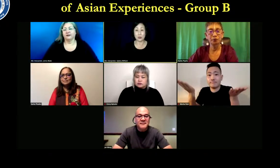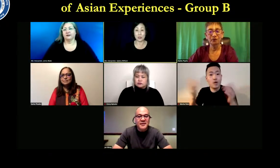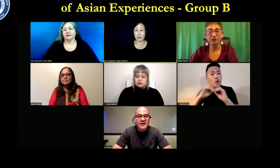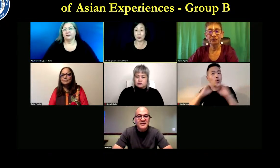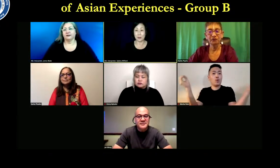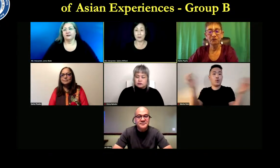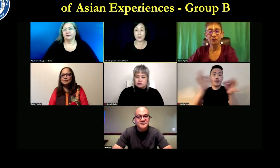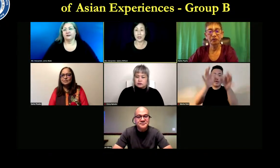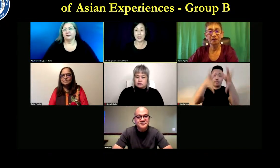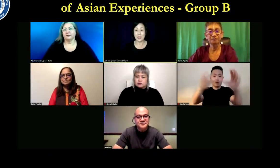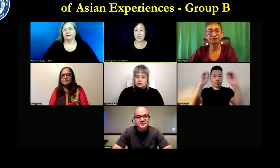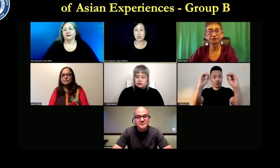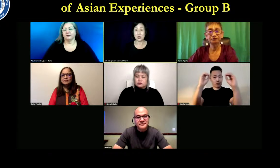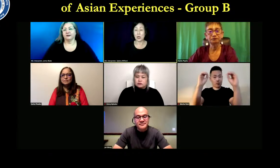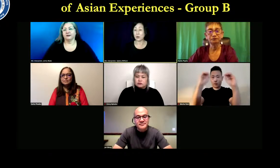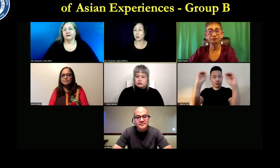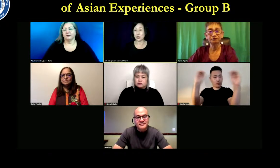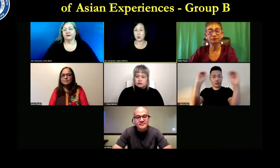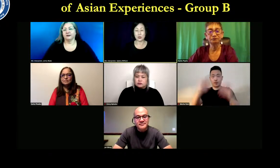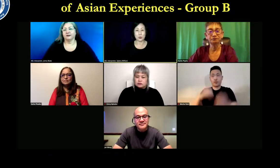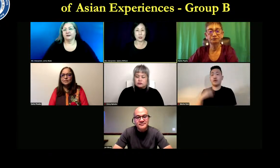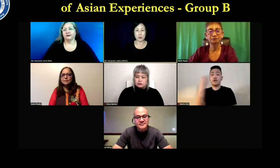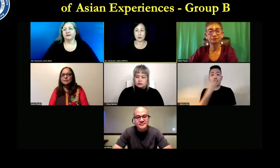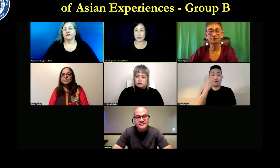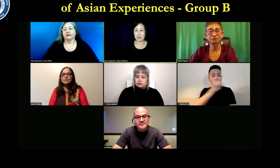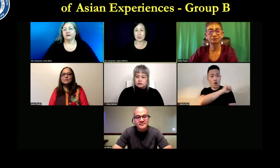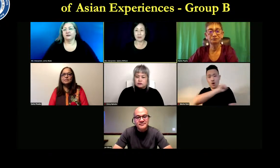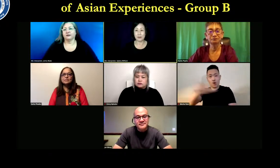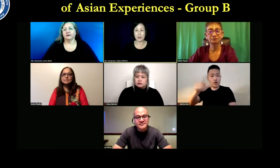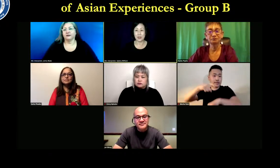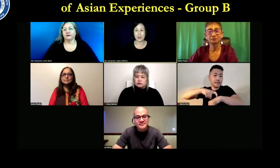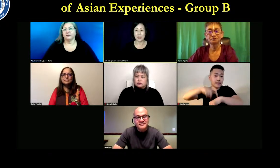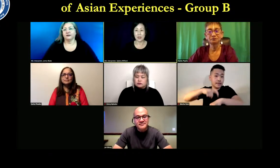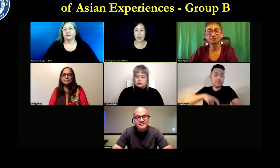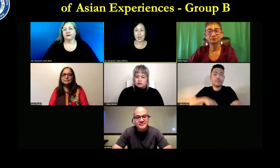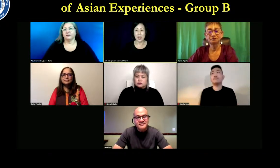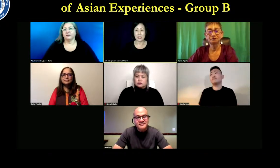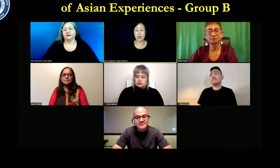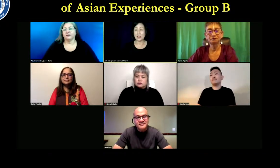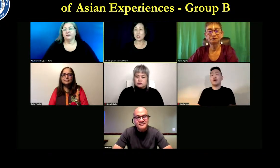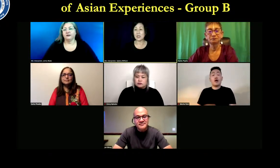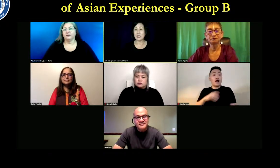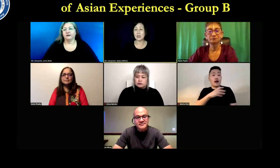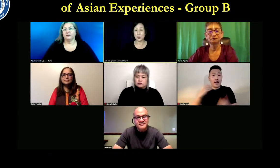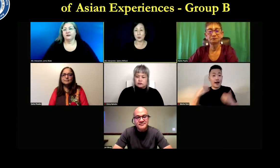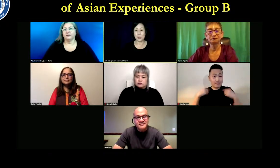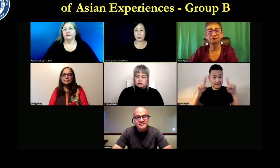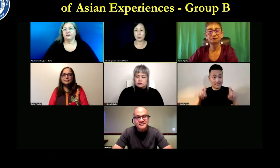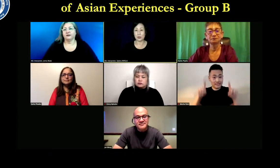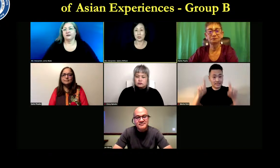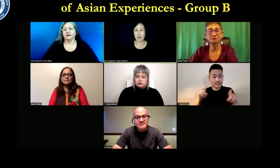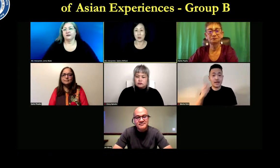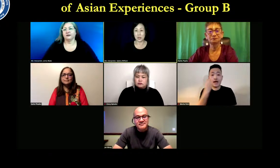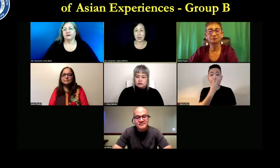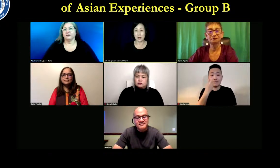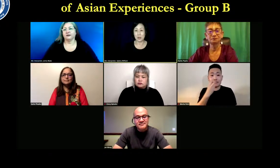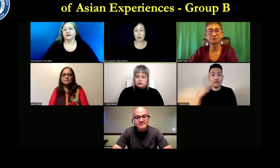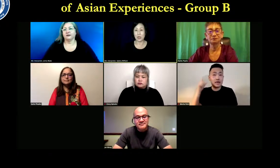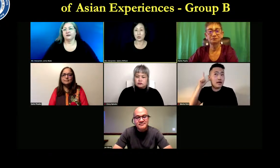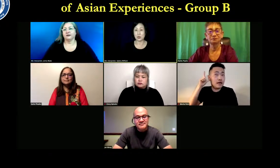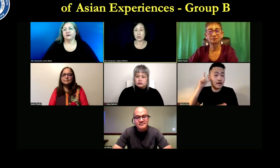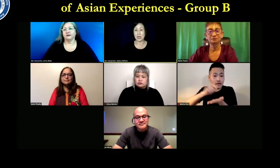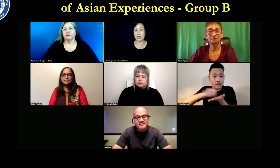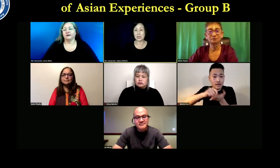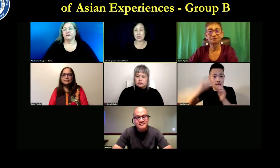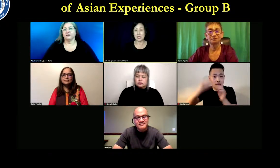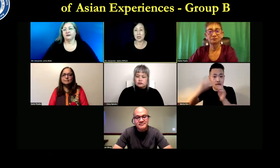their mouth. I couldn't hear them. So, and there was no interpreting services. So I just had to lip read people the entire time.